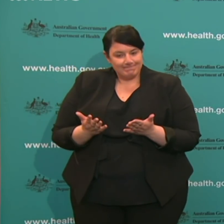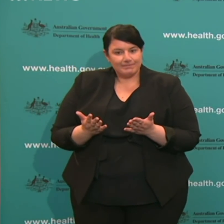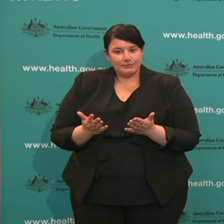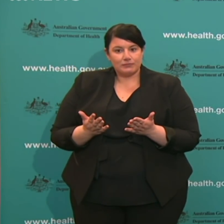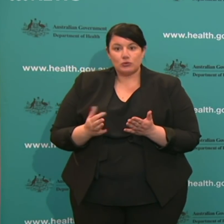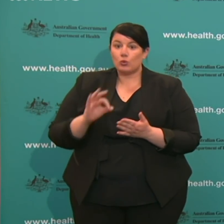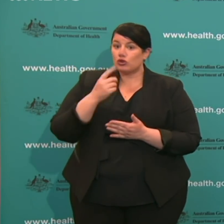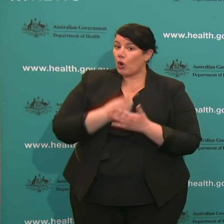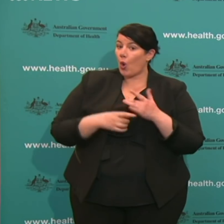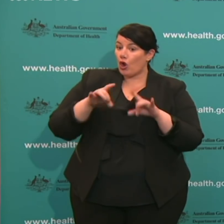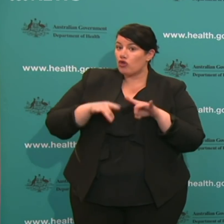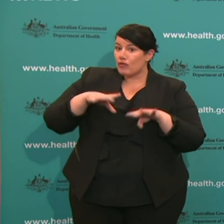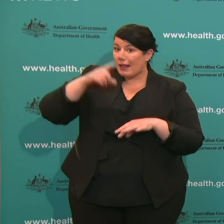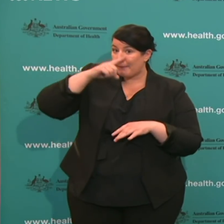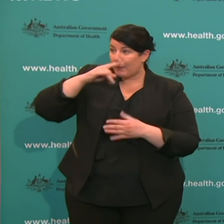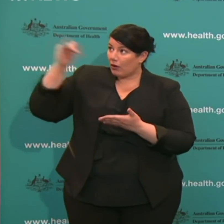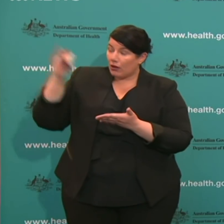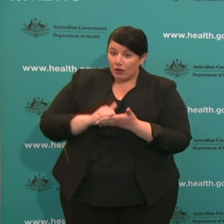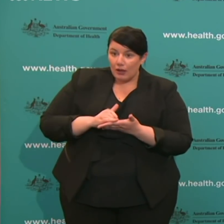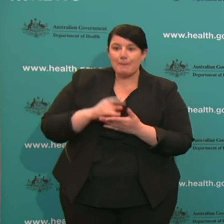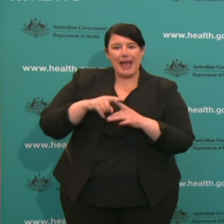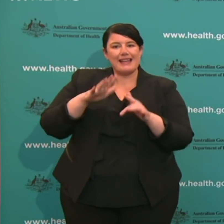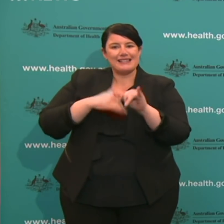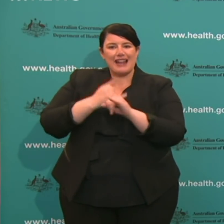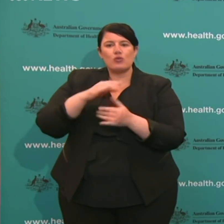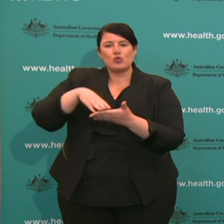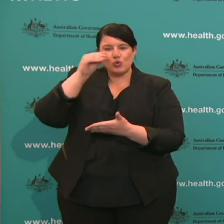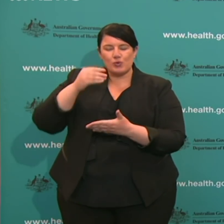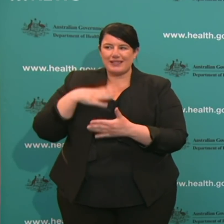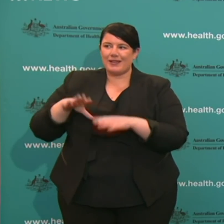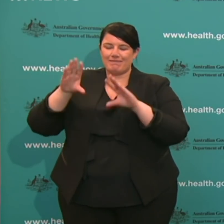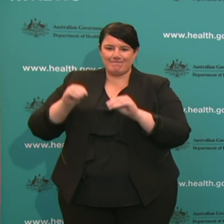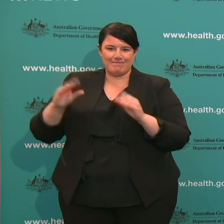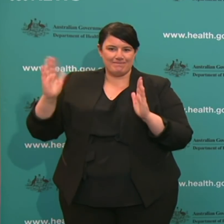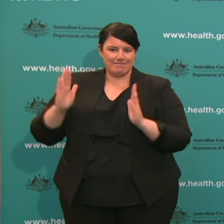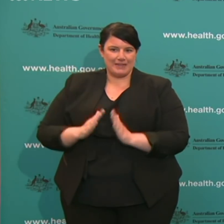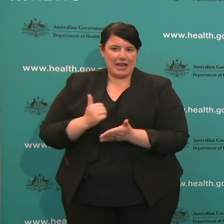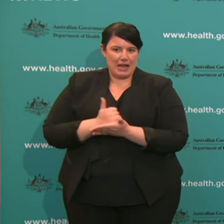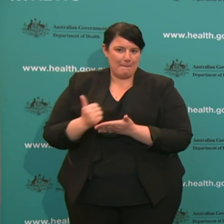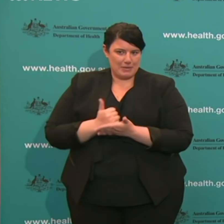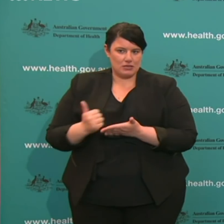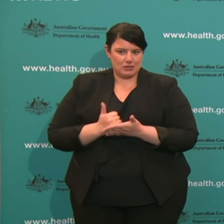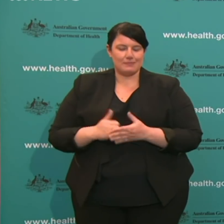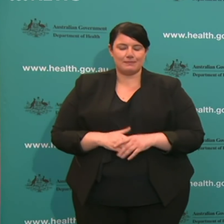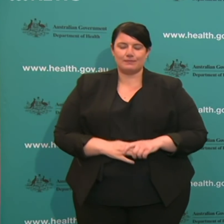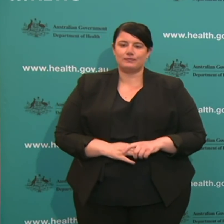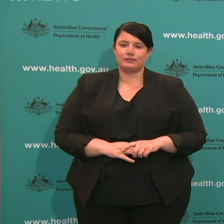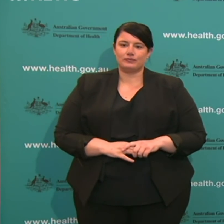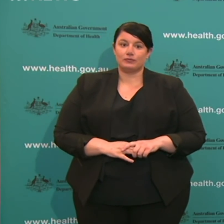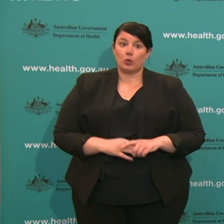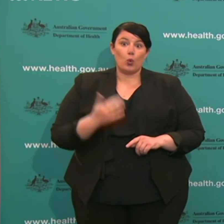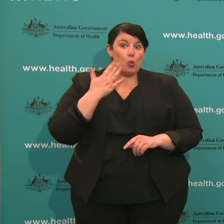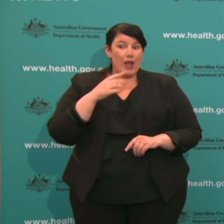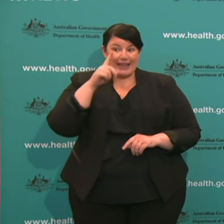just Australian citizens, but international students as well. In terms of the timing that we would be able to consider